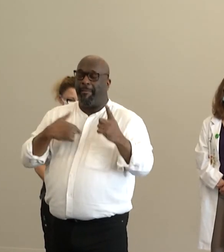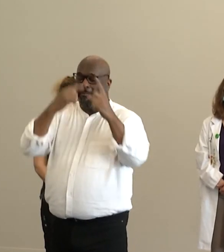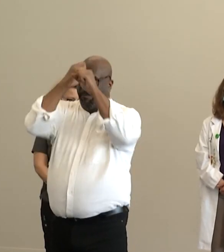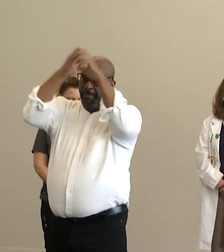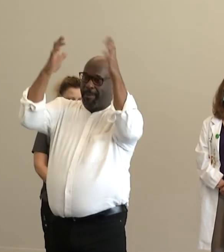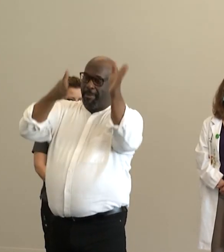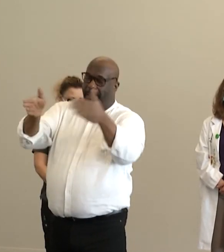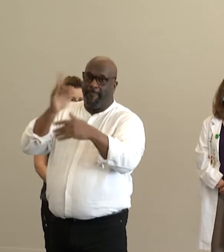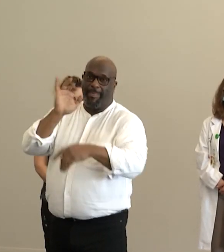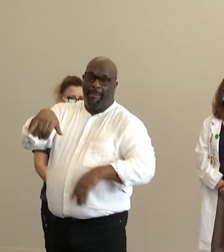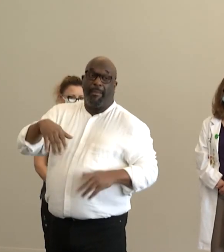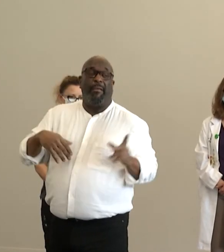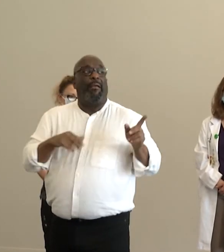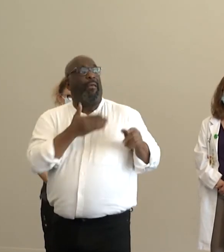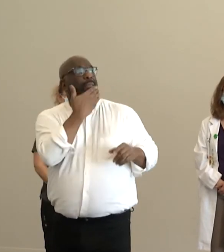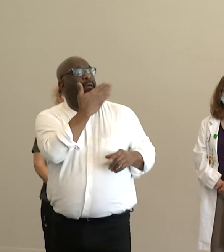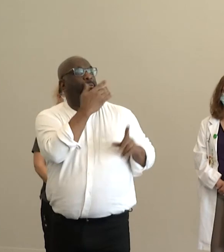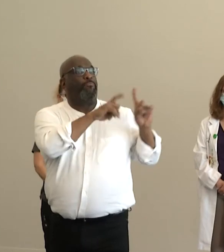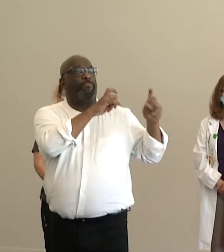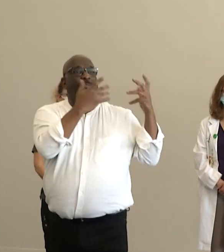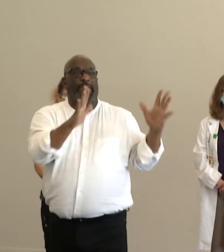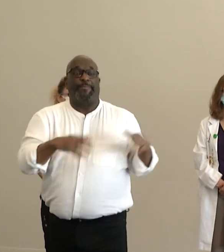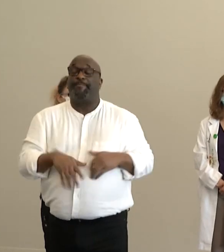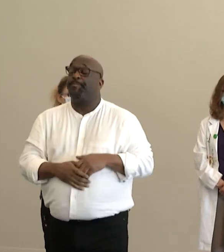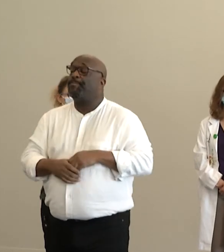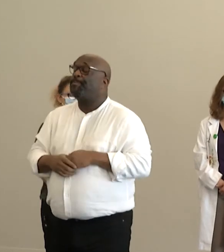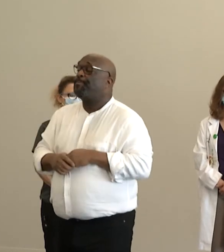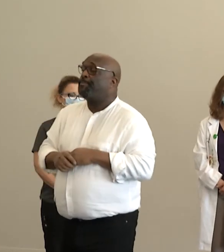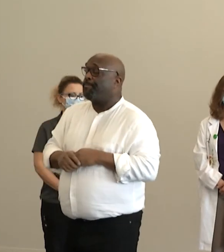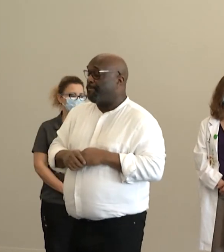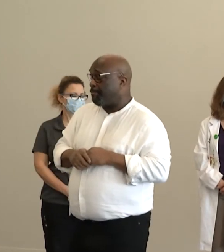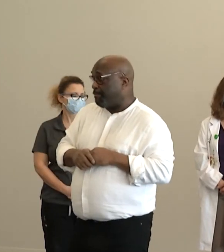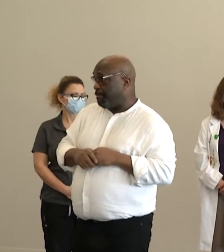Thank you. Those are all my questions. Thank you.